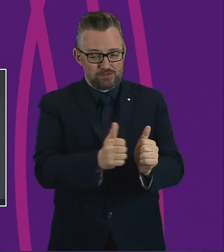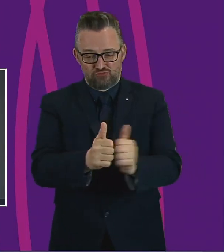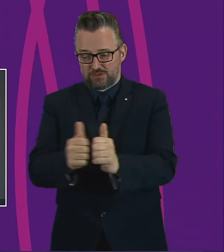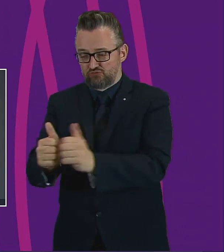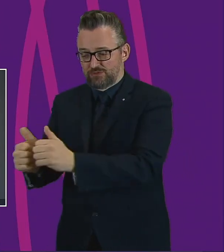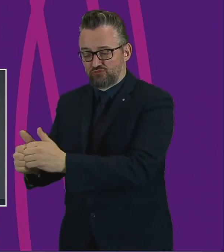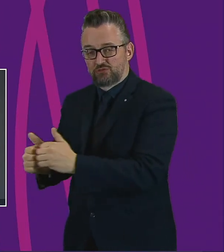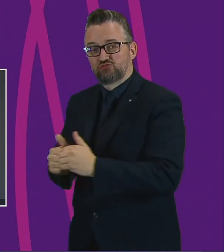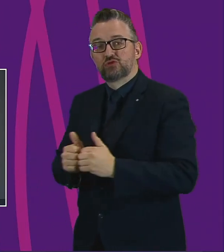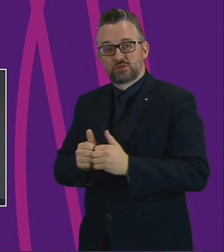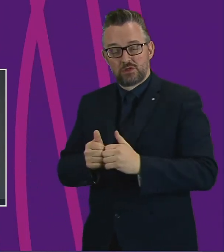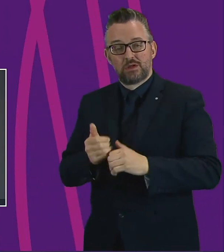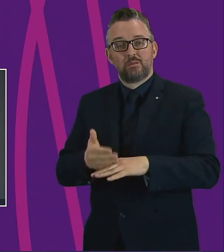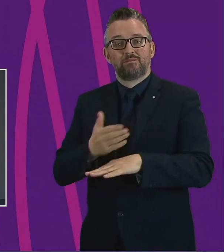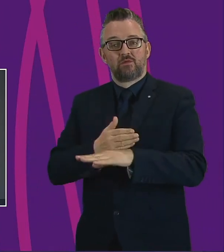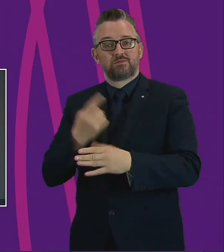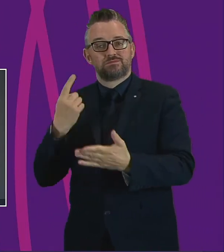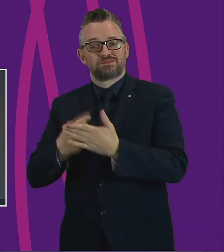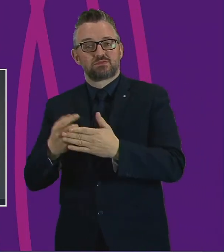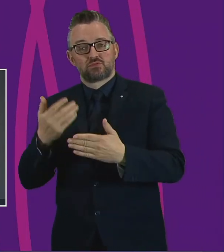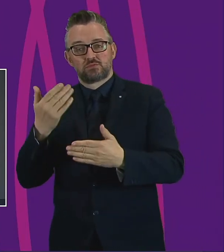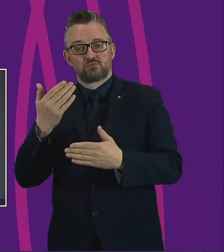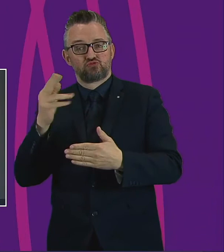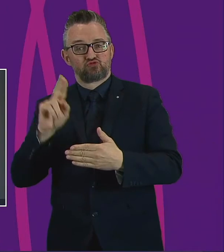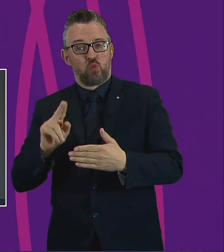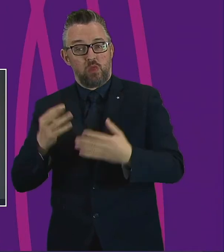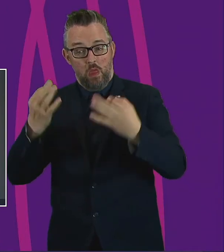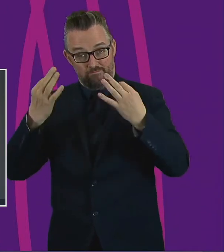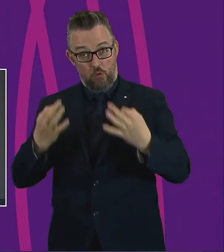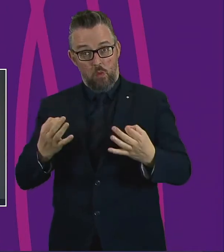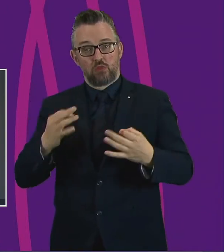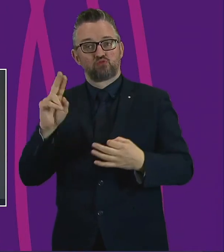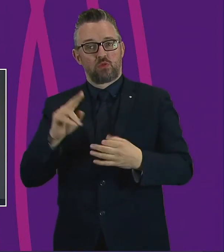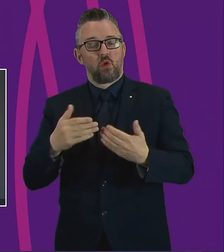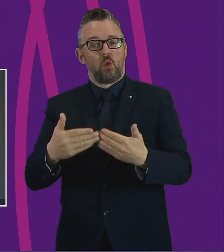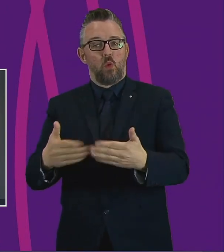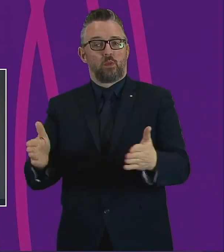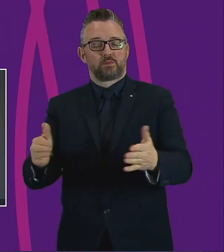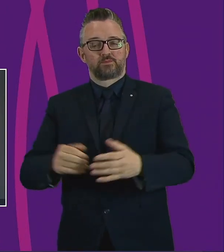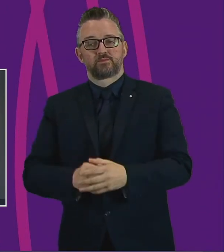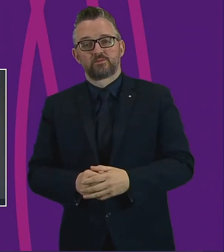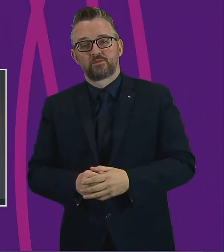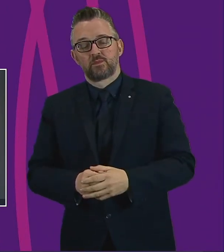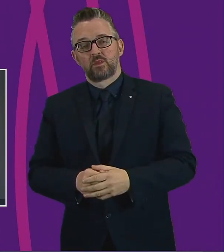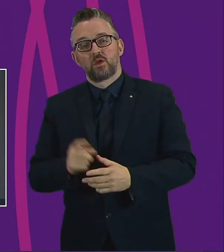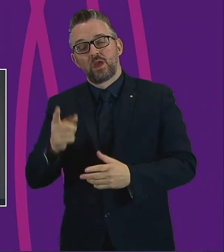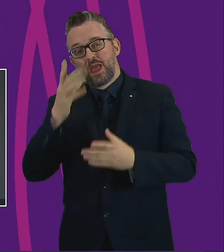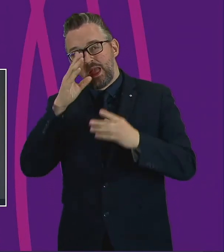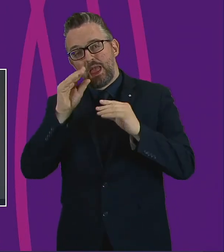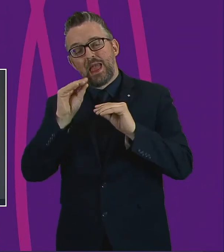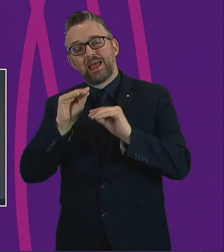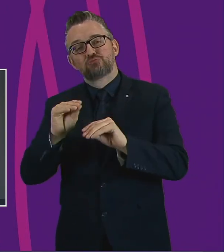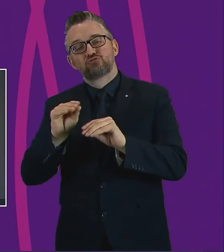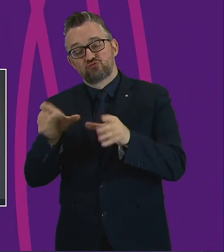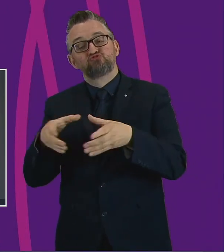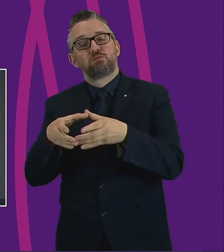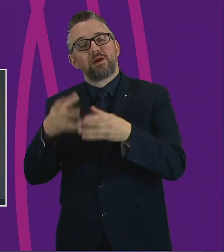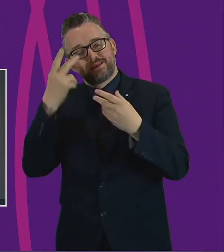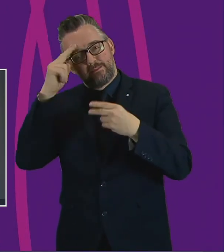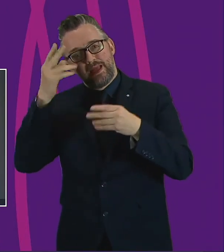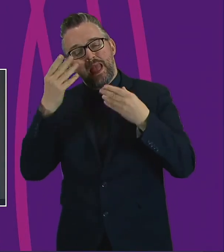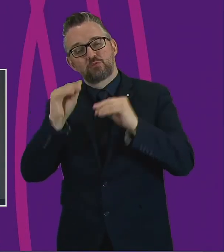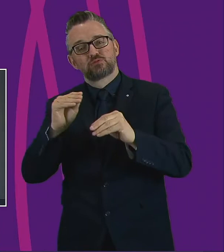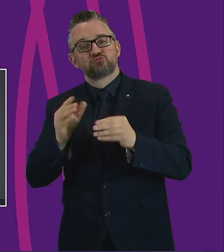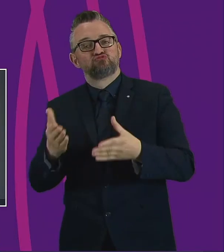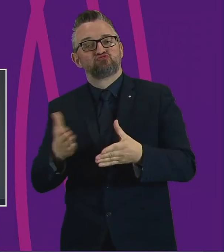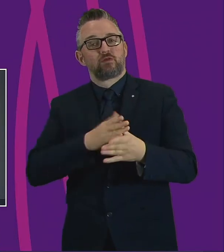the reopening of formal schooling within Scotland. The Education Recovery Group has brought together the Scottish Government with